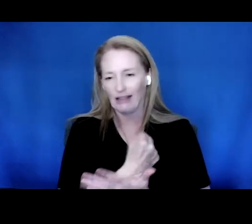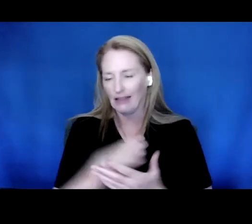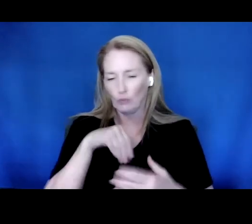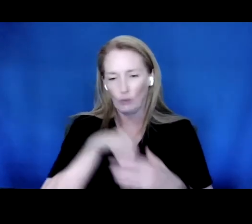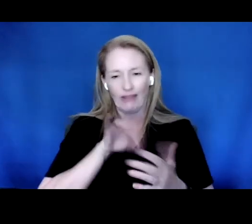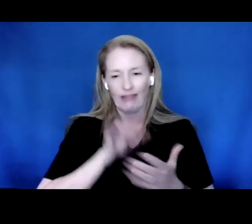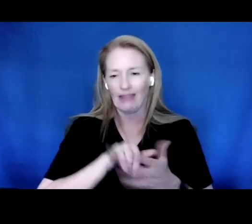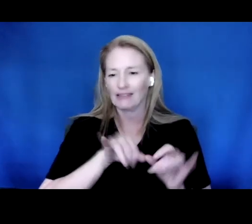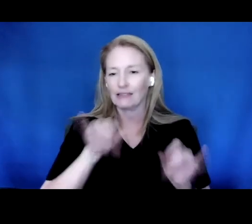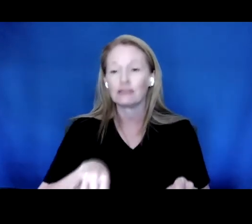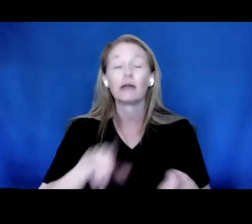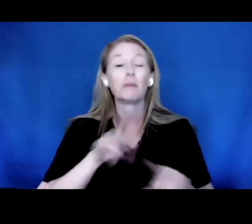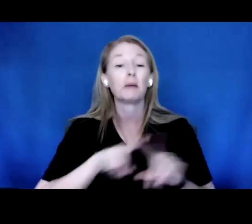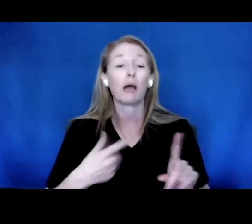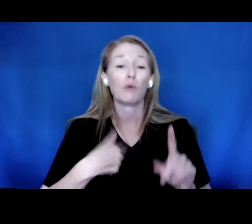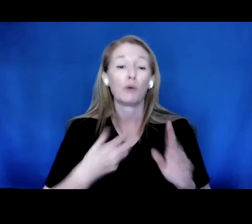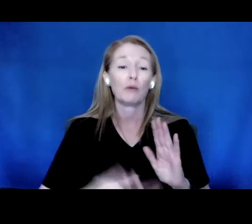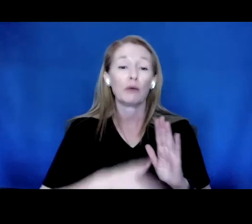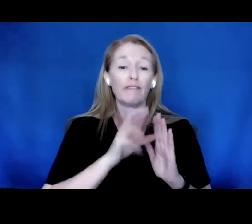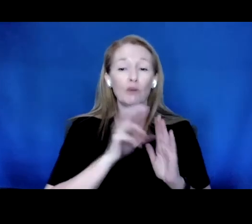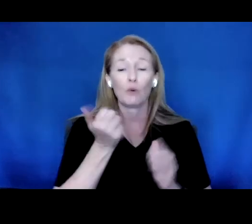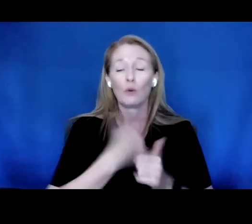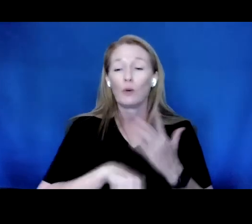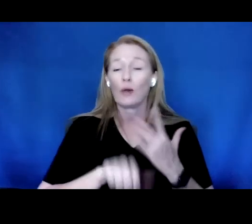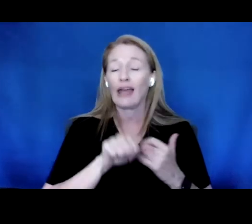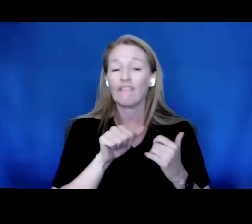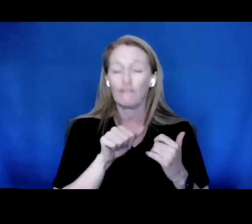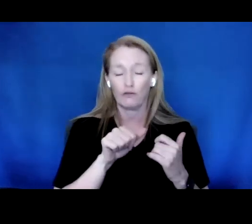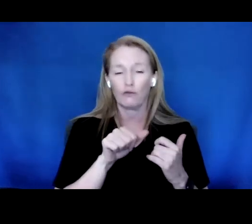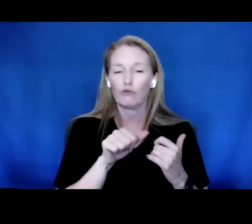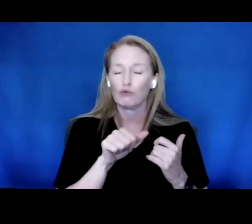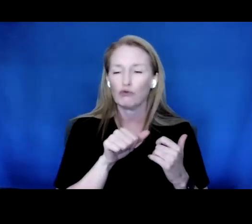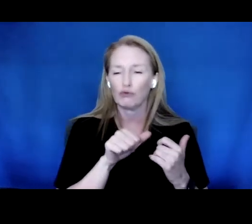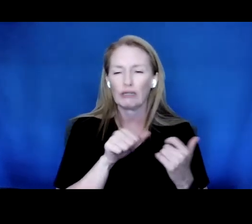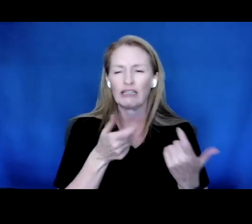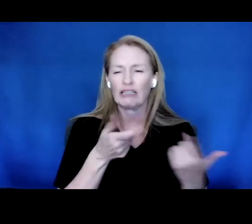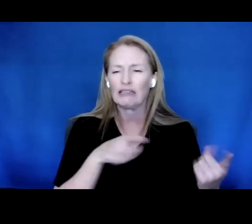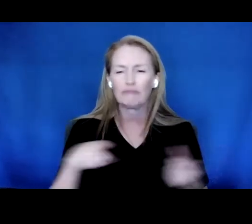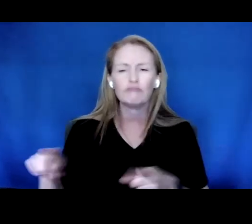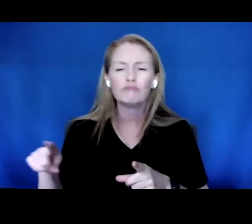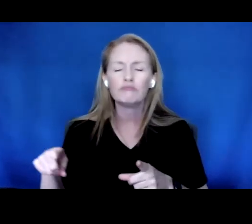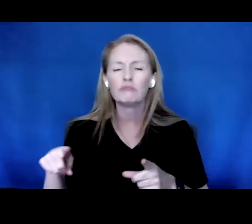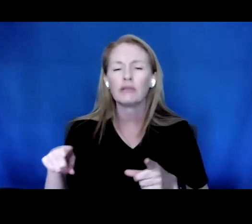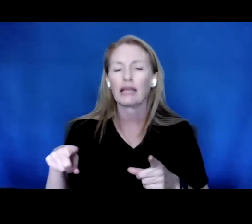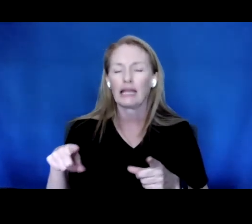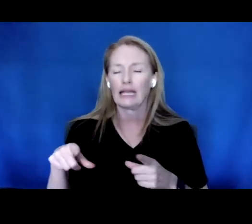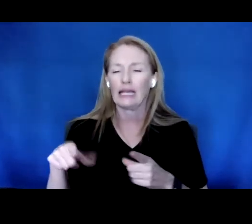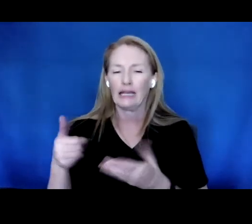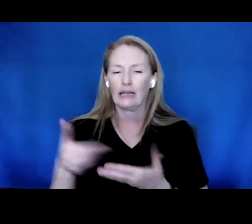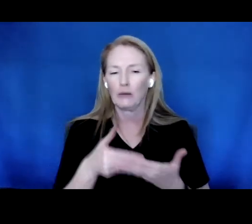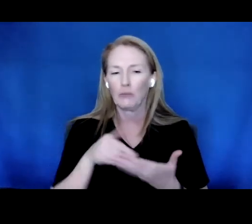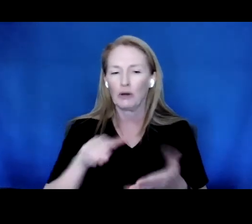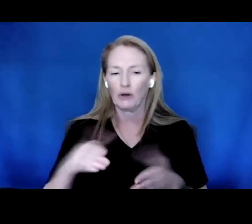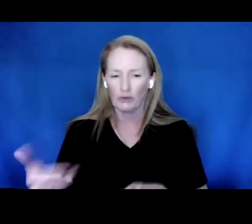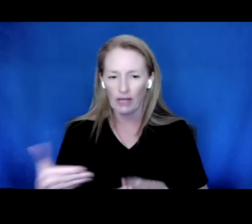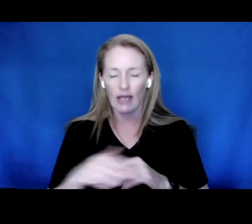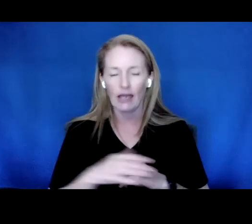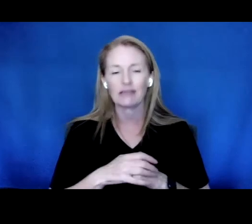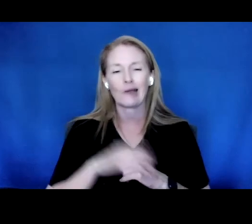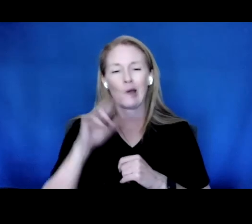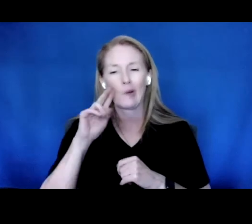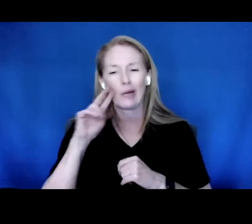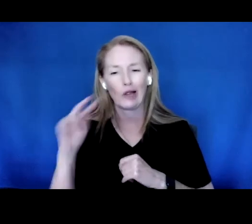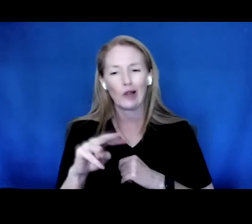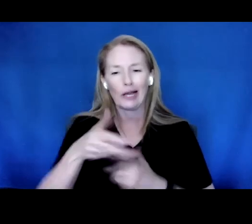and child death, infant and maternal death, excuse me. We do look at social risk factors such as potentially immigration status. That